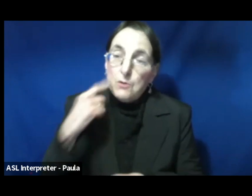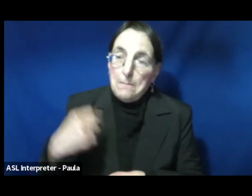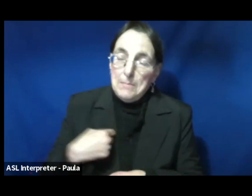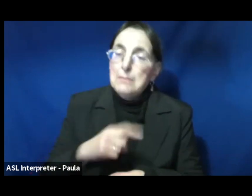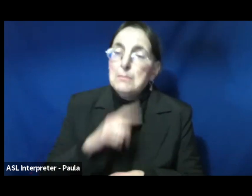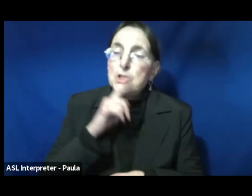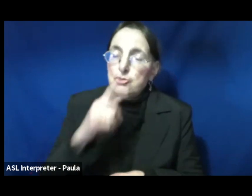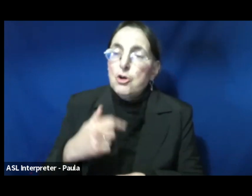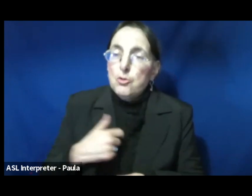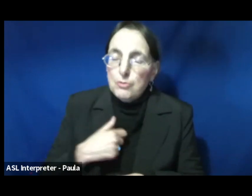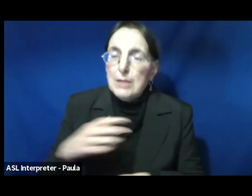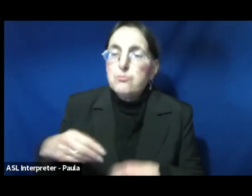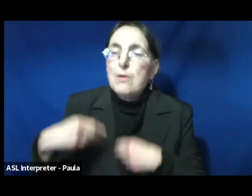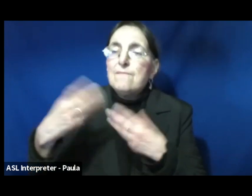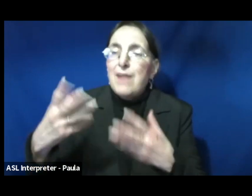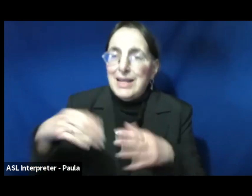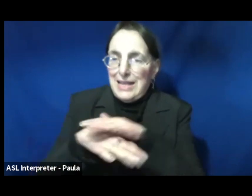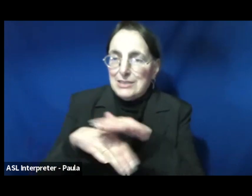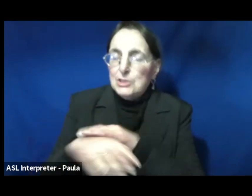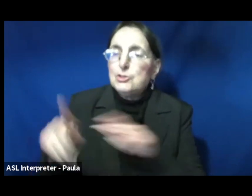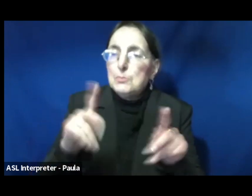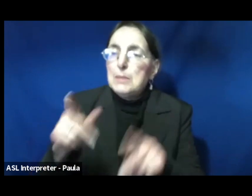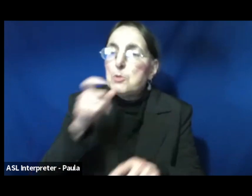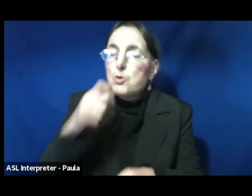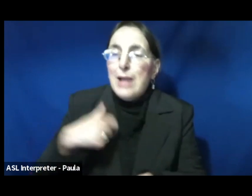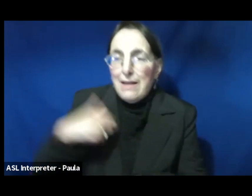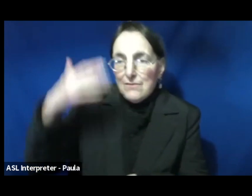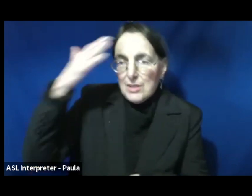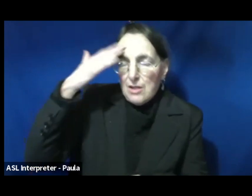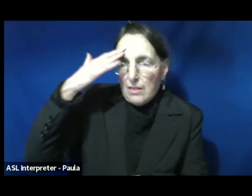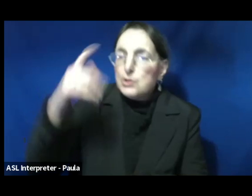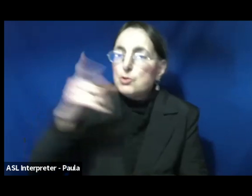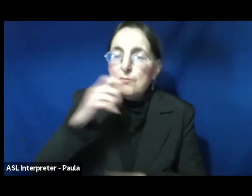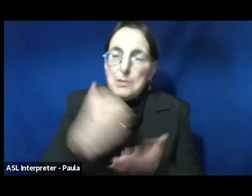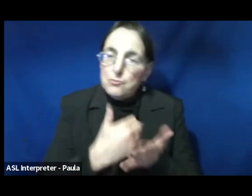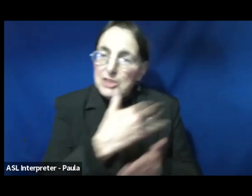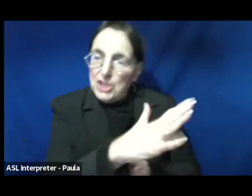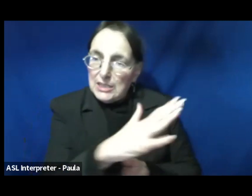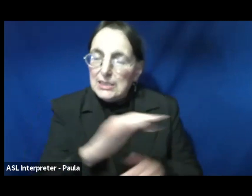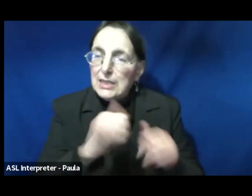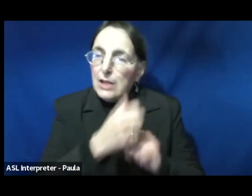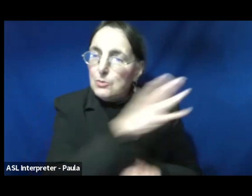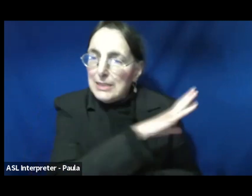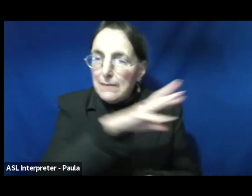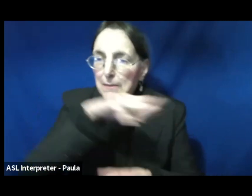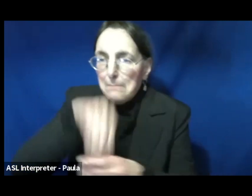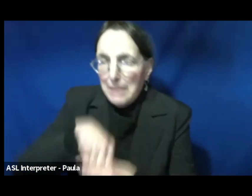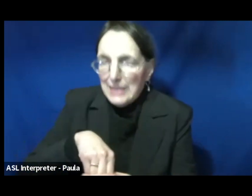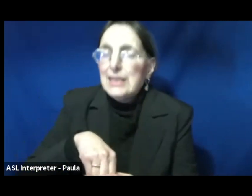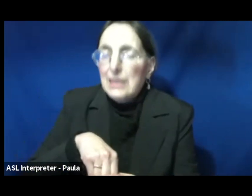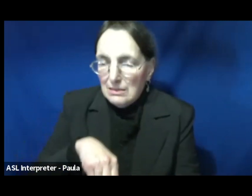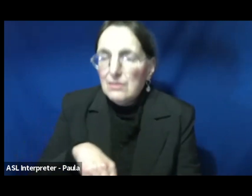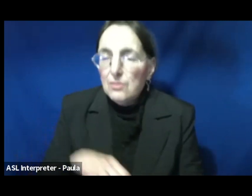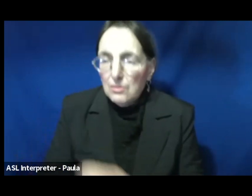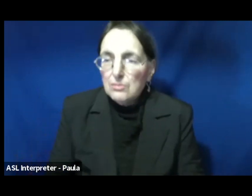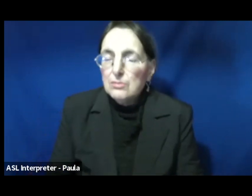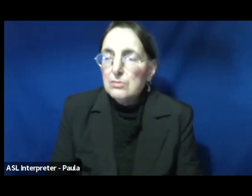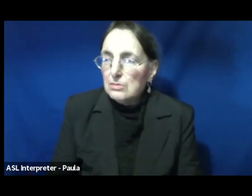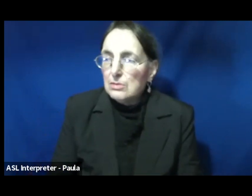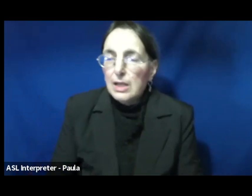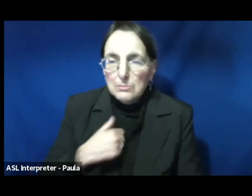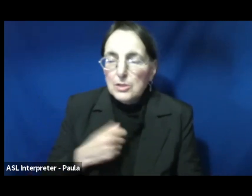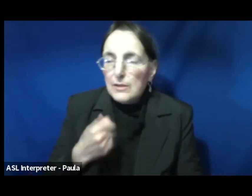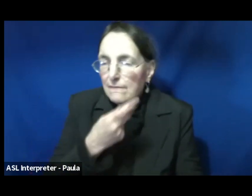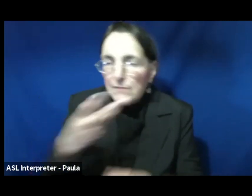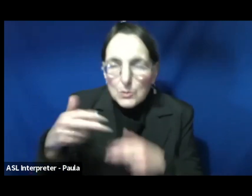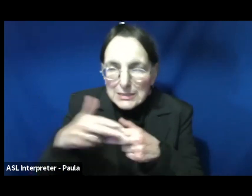have this knowledge. They've been rejected, and how do we get them back in the game? How do we get them back in the game? So here, I'm going to go through a few slides here